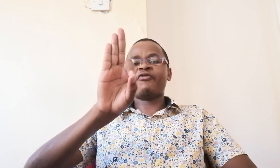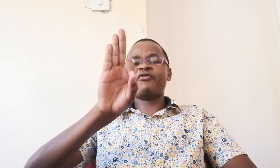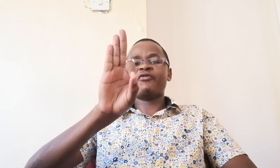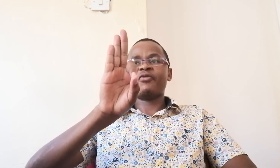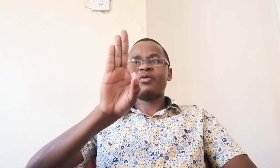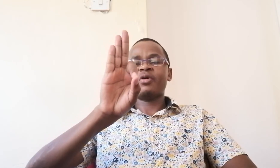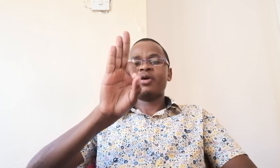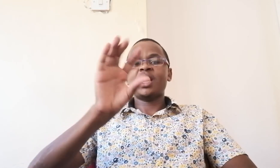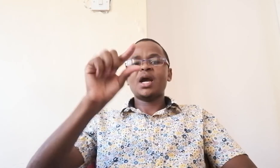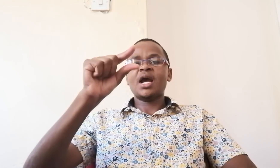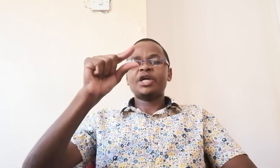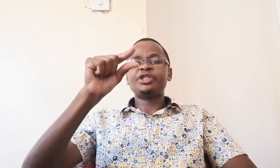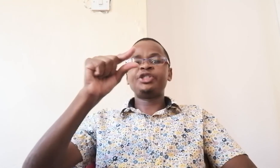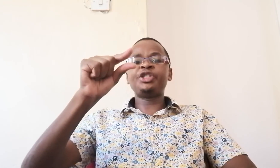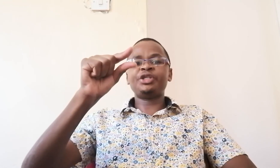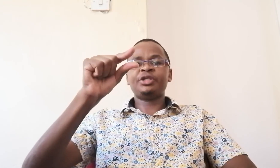F, G,